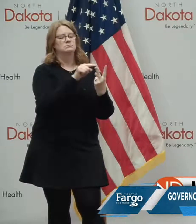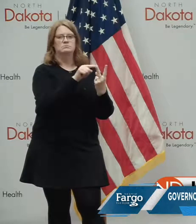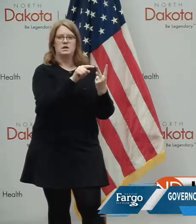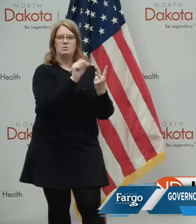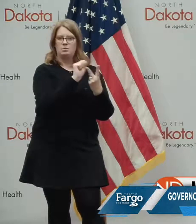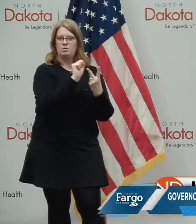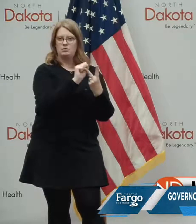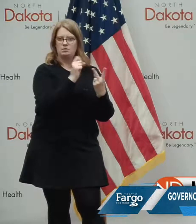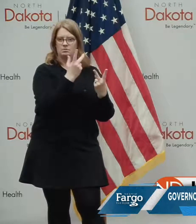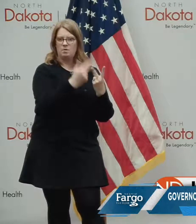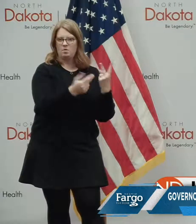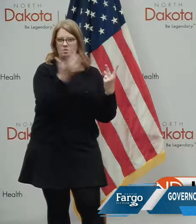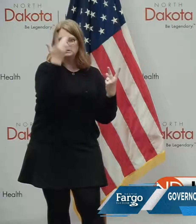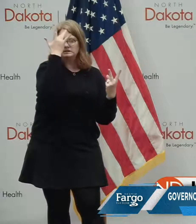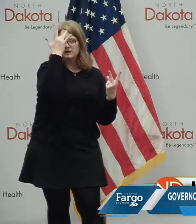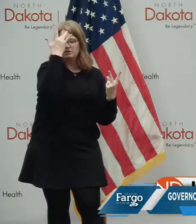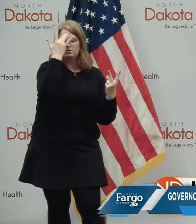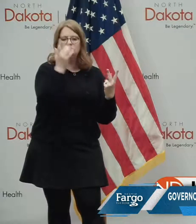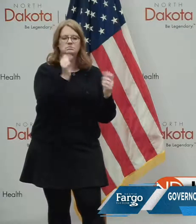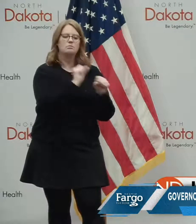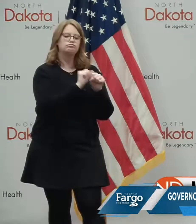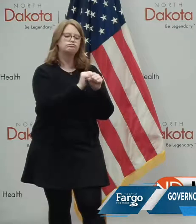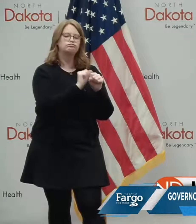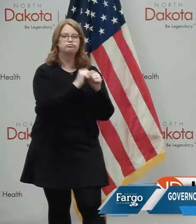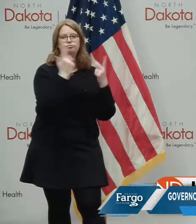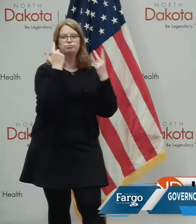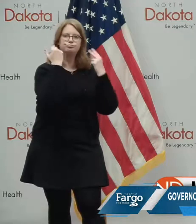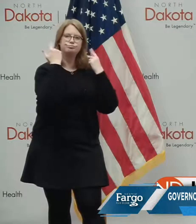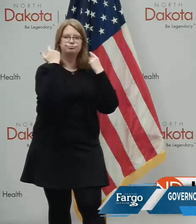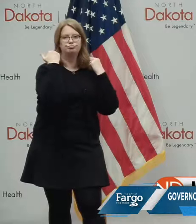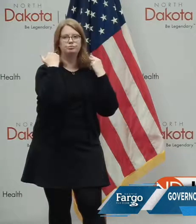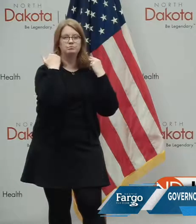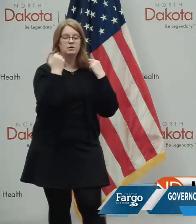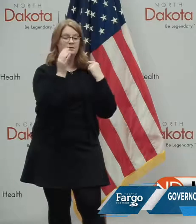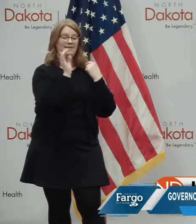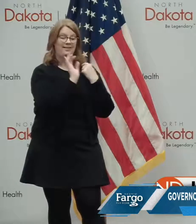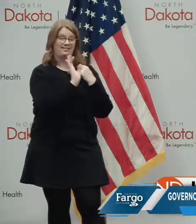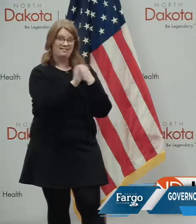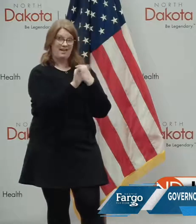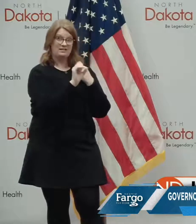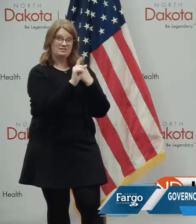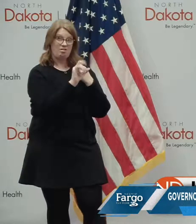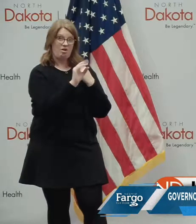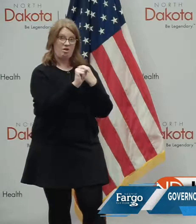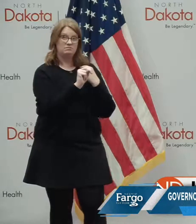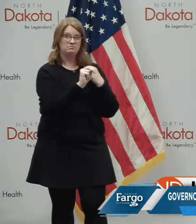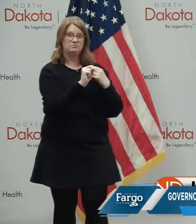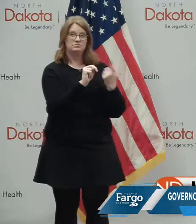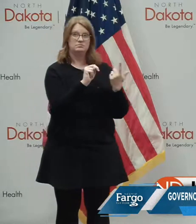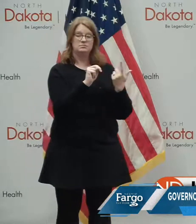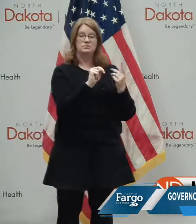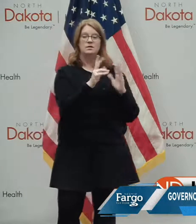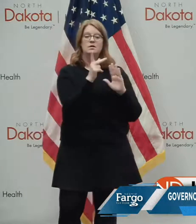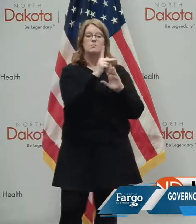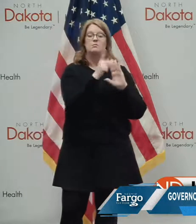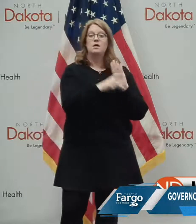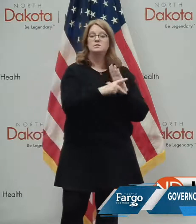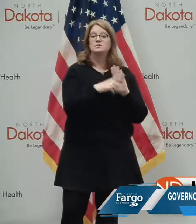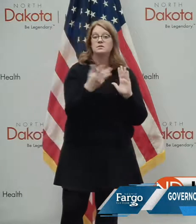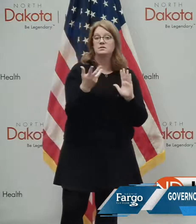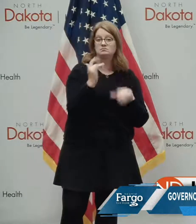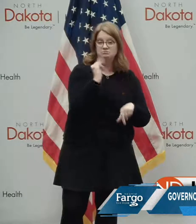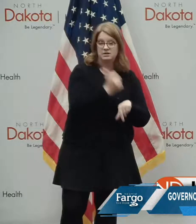infectious, and at that time in this particular salon they had a policy where people